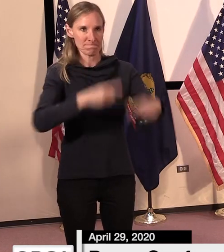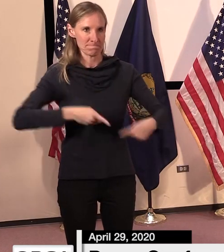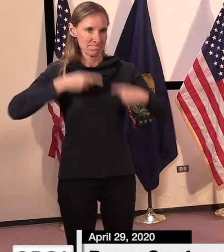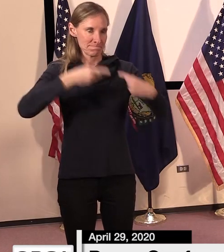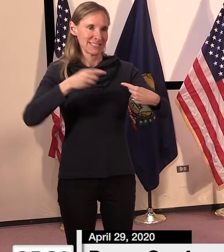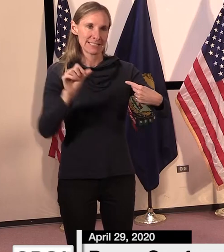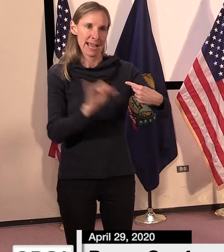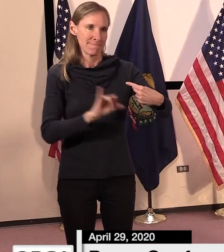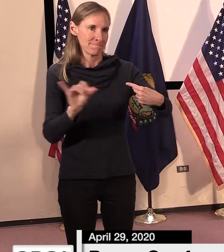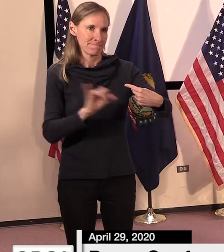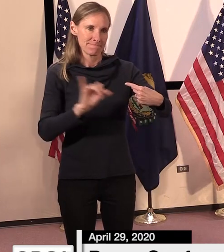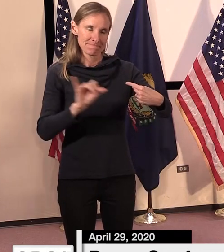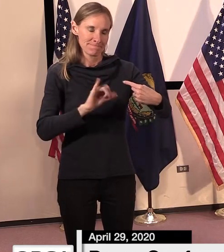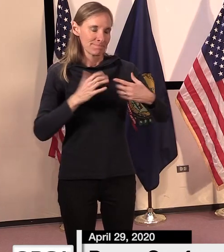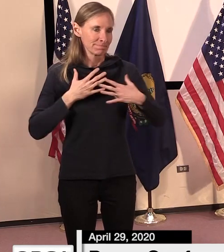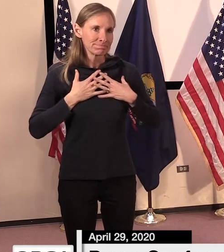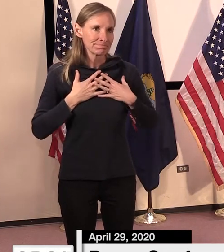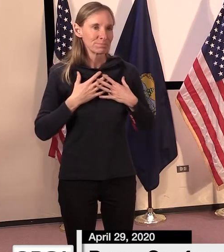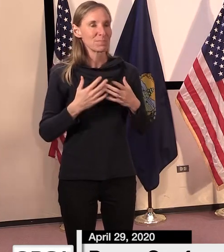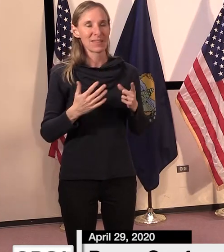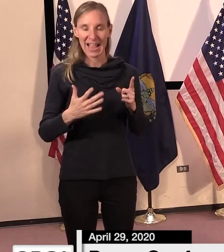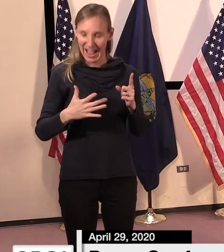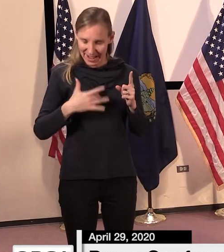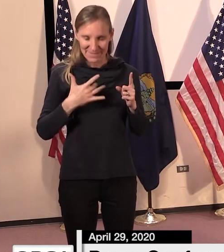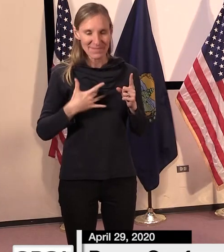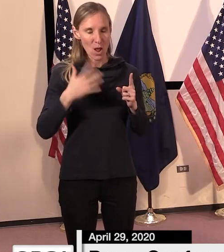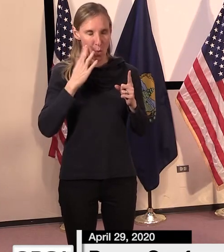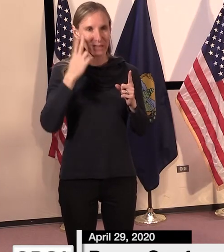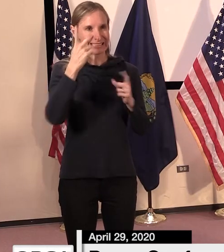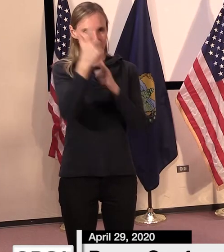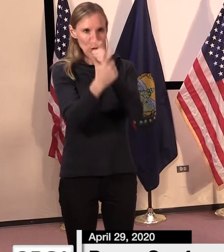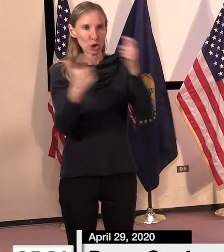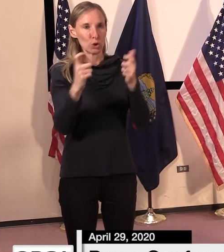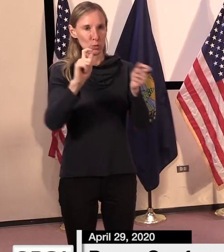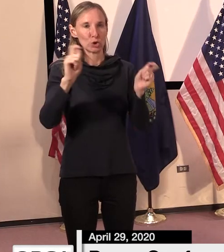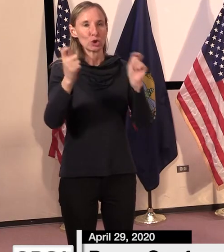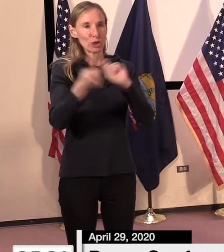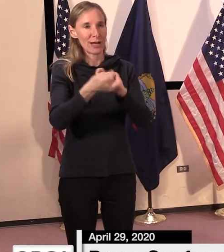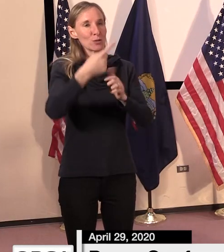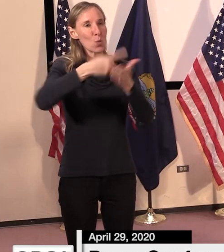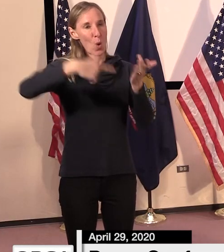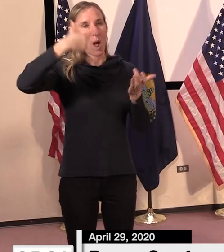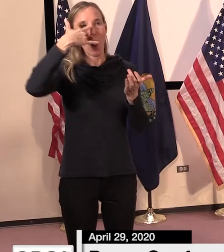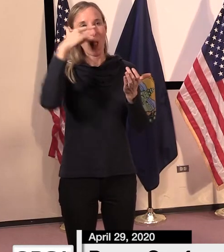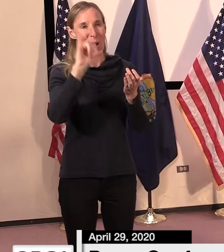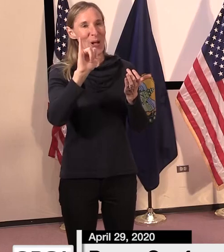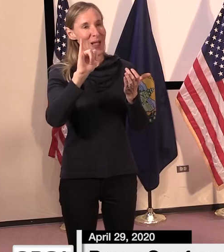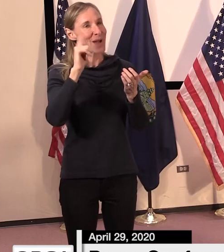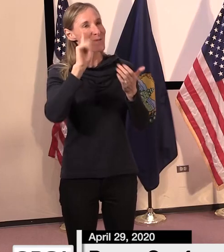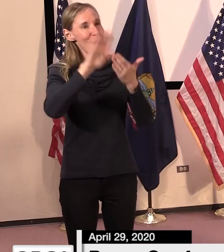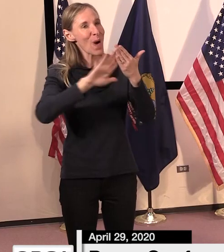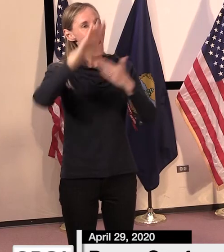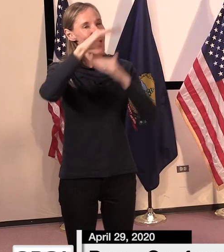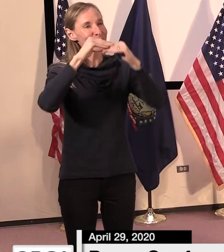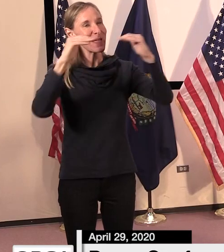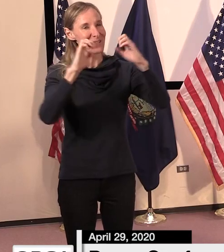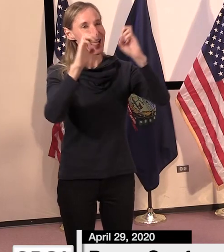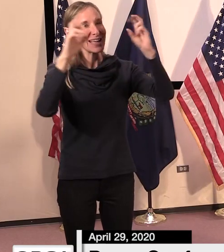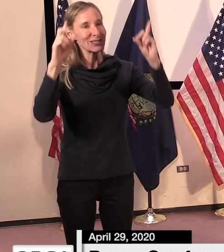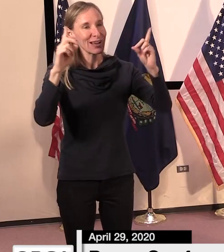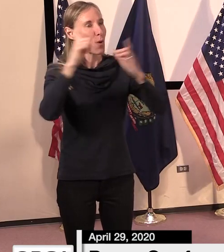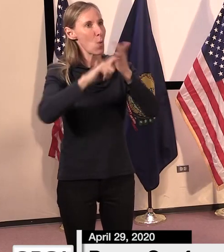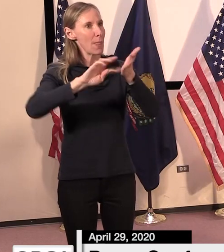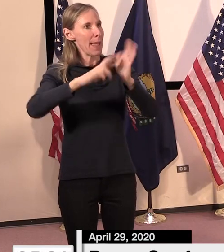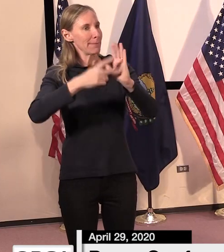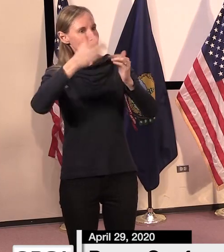issue. I think we're going to see a sea change throughout the country in terms of higher education and what it means